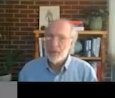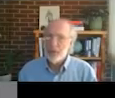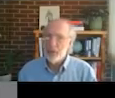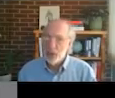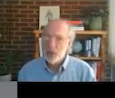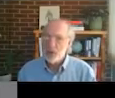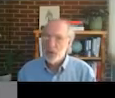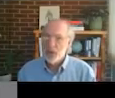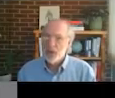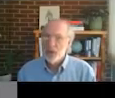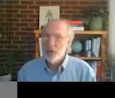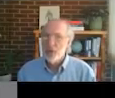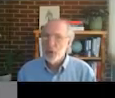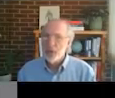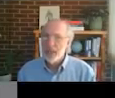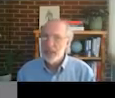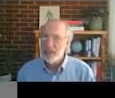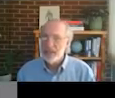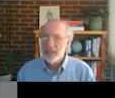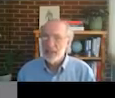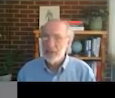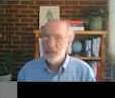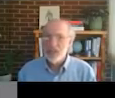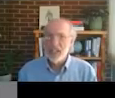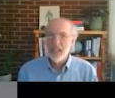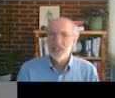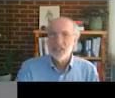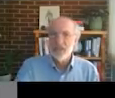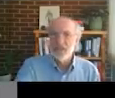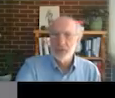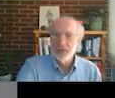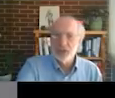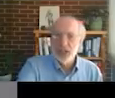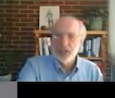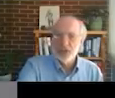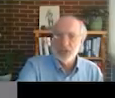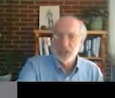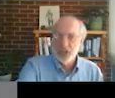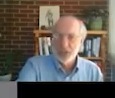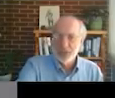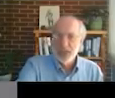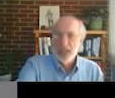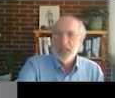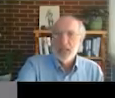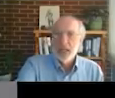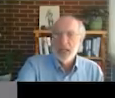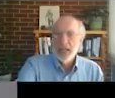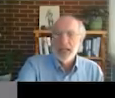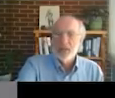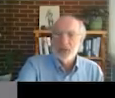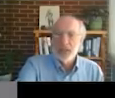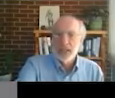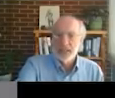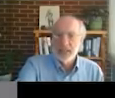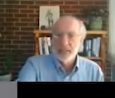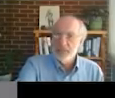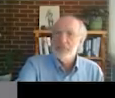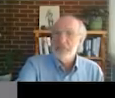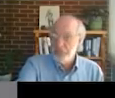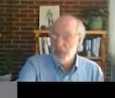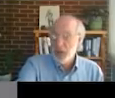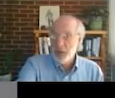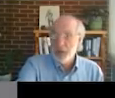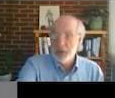Remember that for the most part, you only need to stay a few signs in front of the child you're teaching. And with that